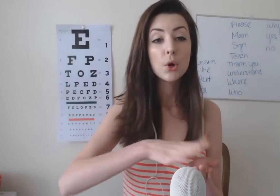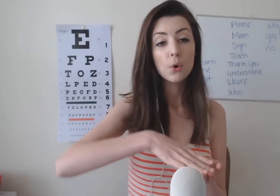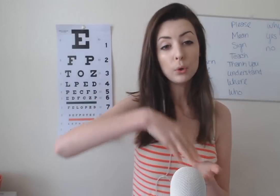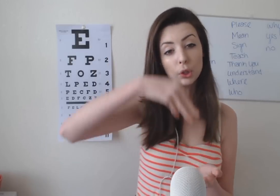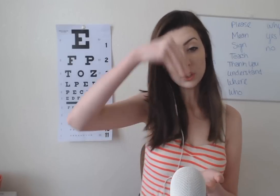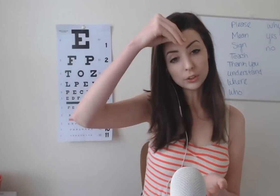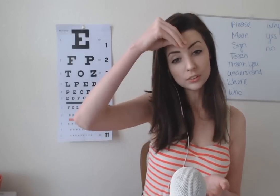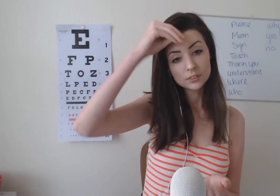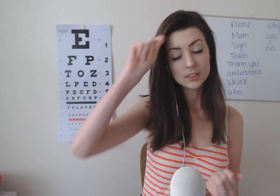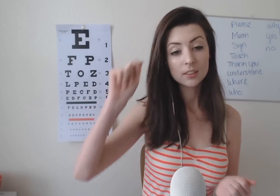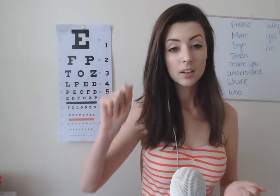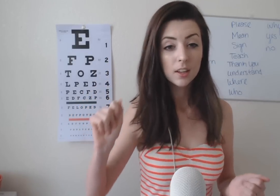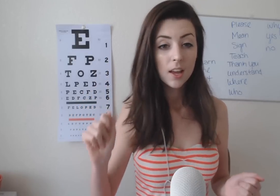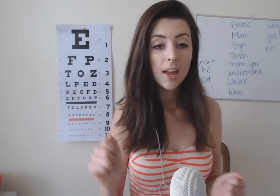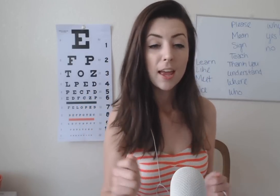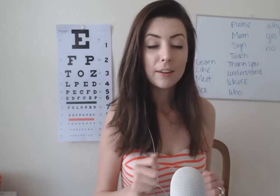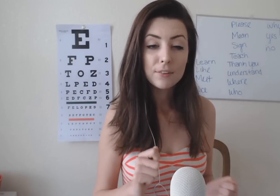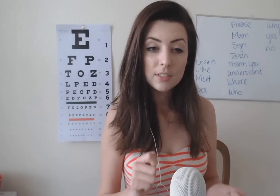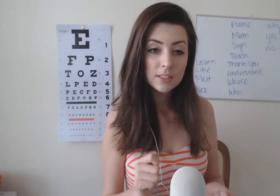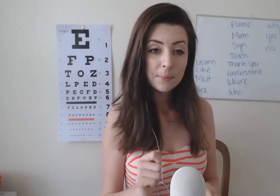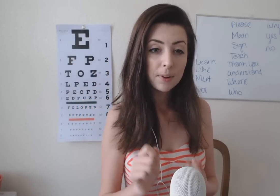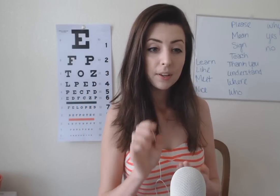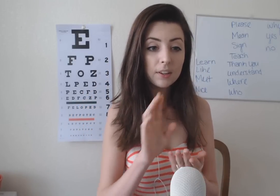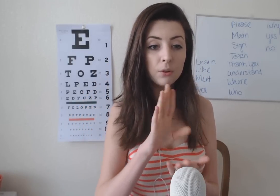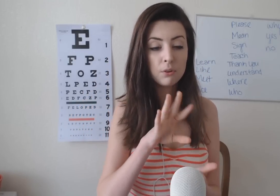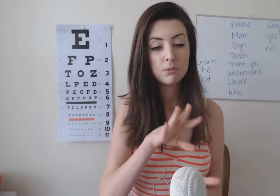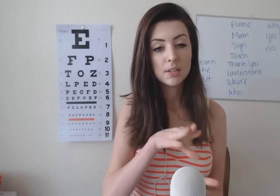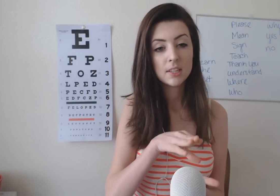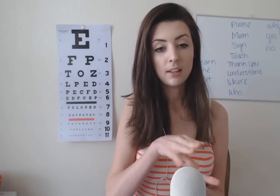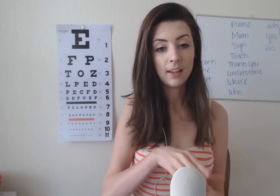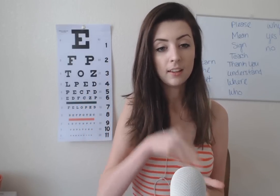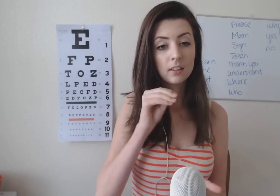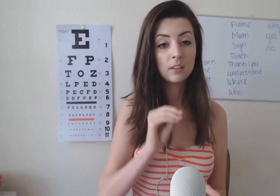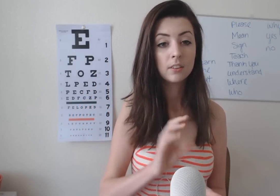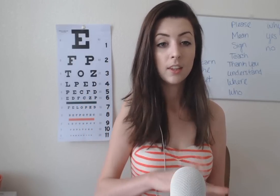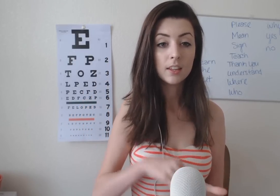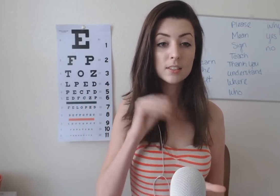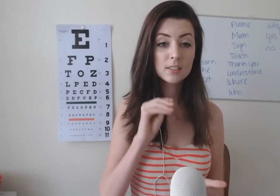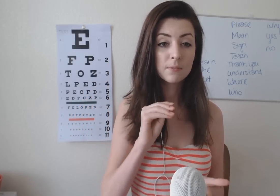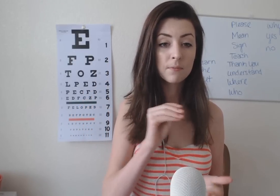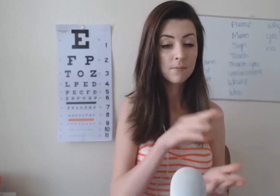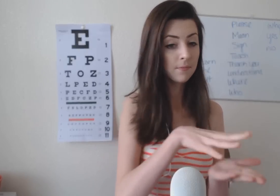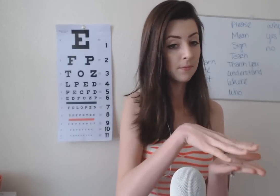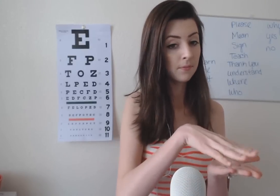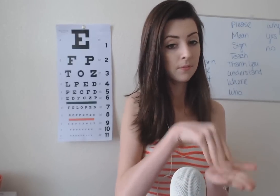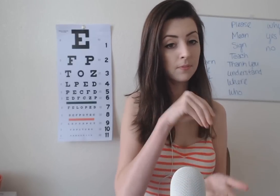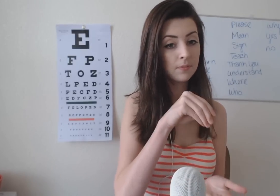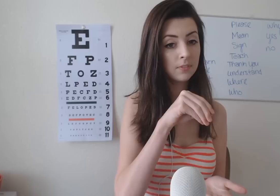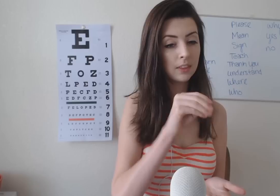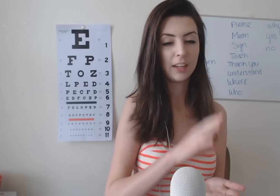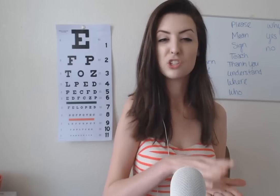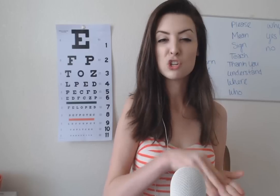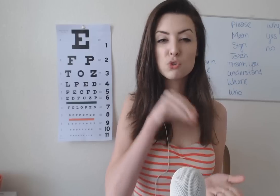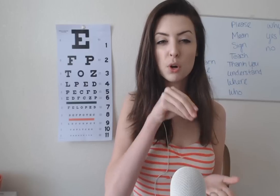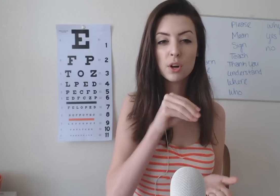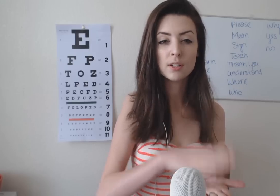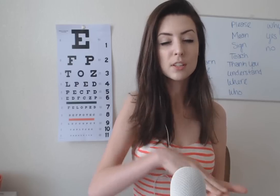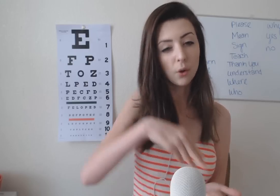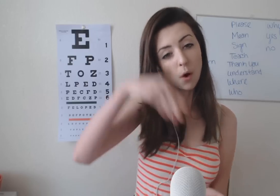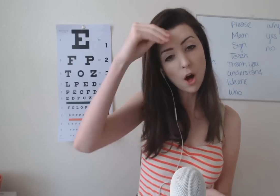So learn. And if you see someone who does it like this, like it's just shorter, it doesn't go all the